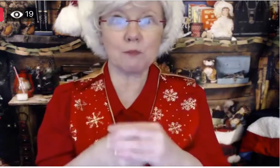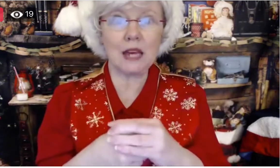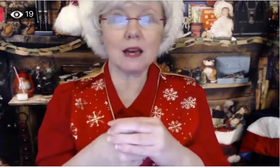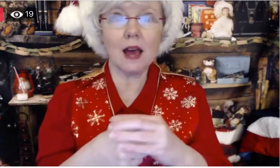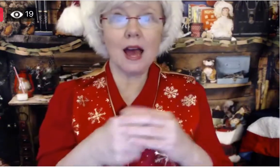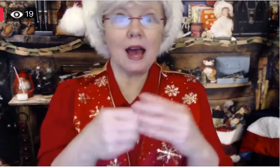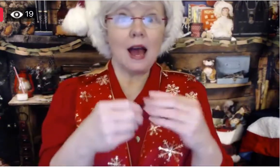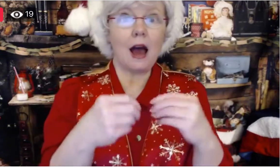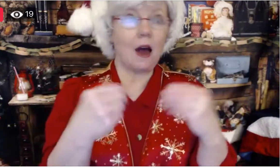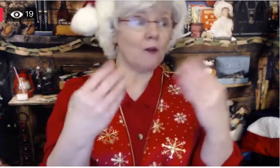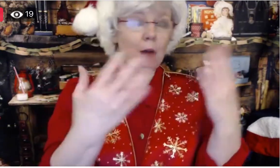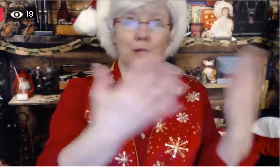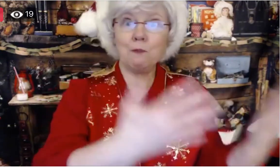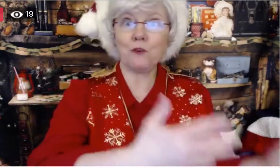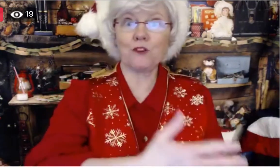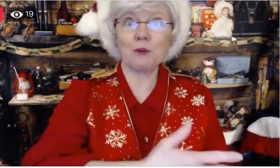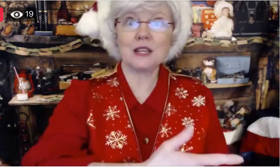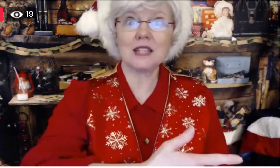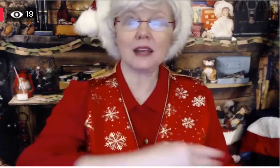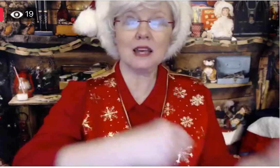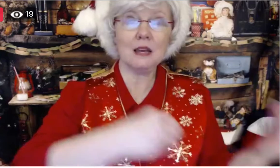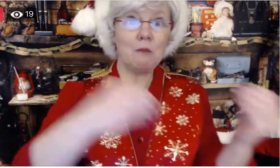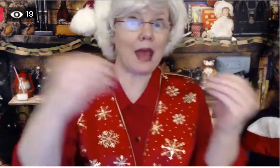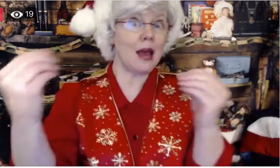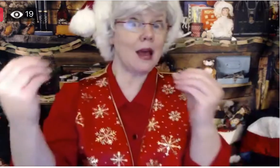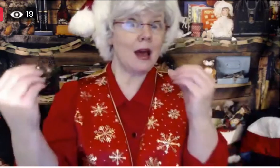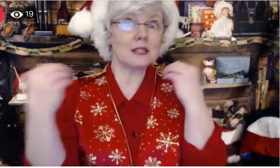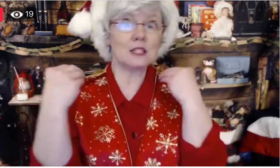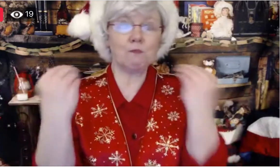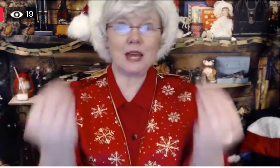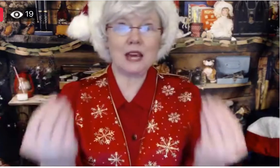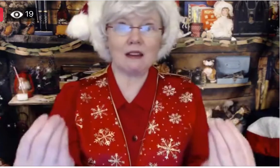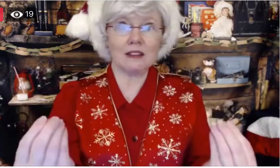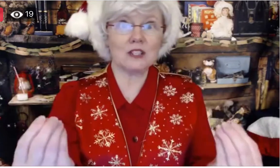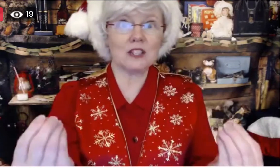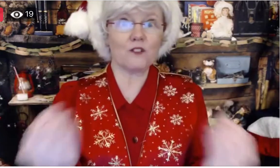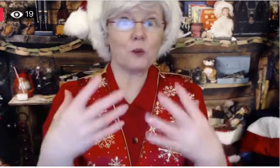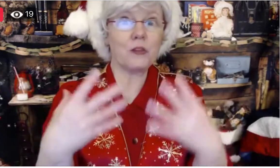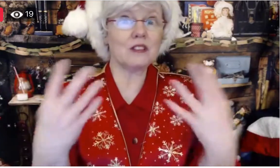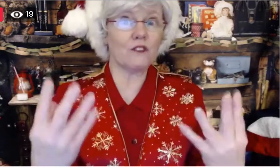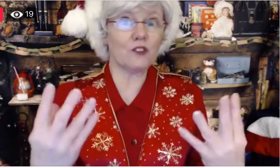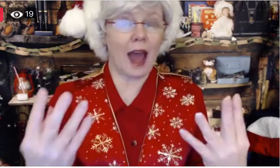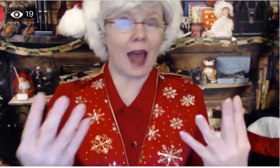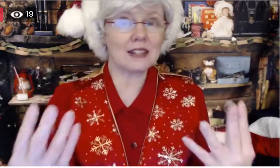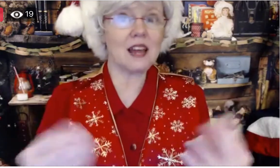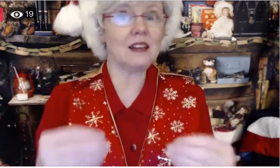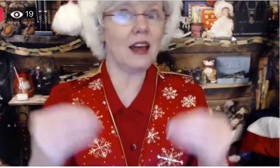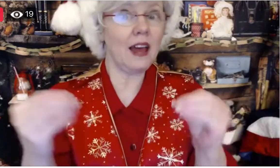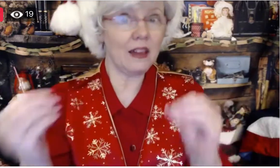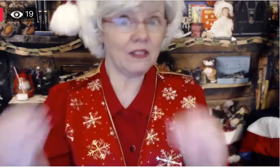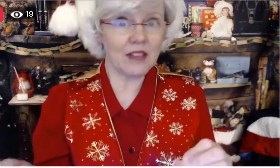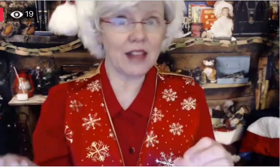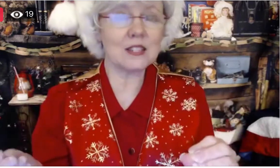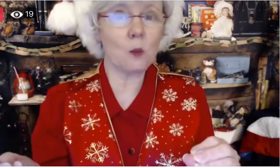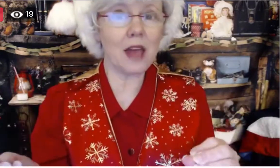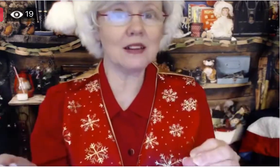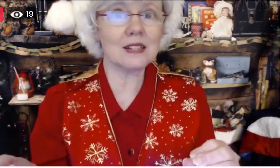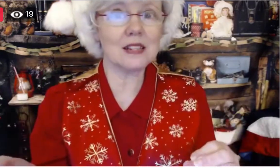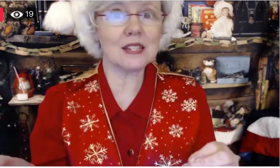speak, and people from Kentucky may speak a little different with a different accent. That's the way it is in